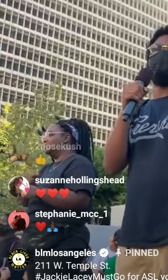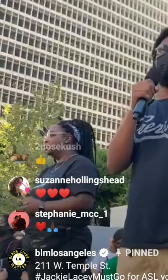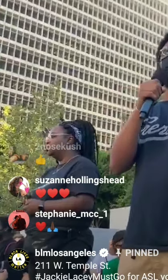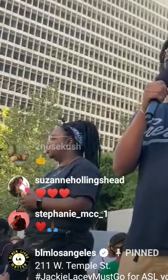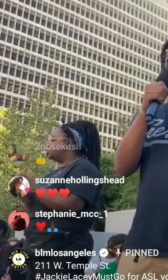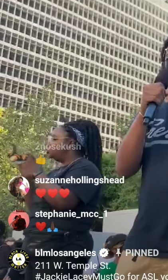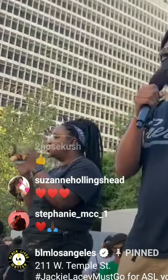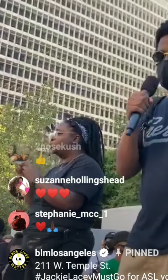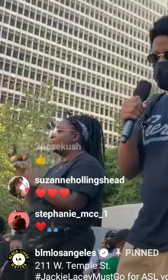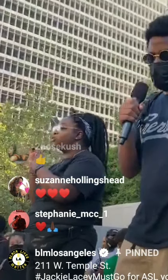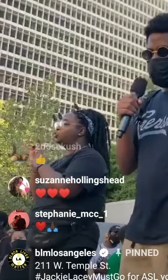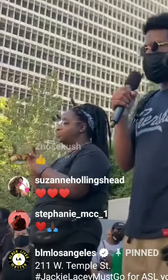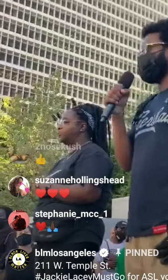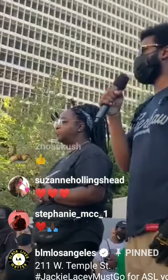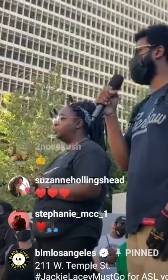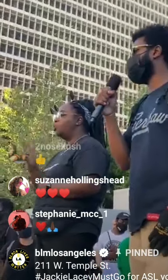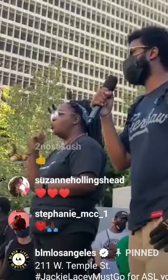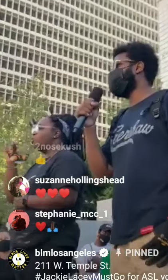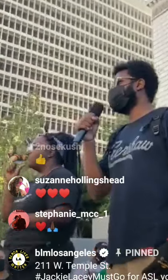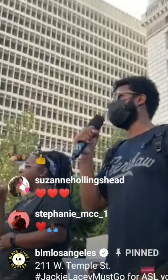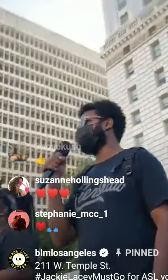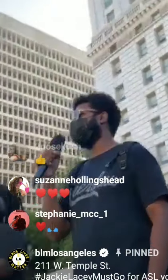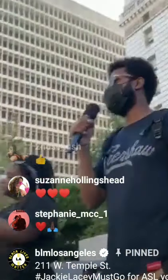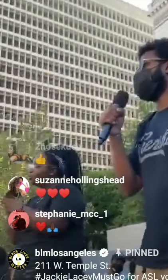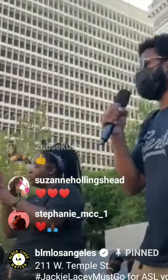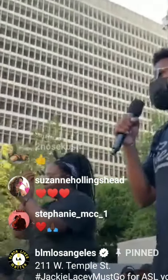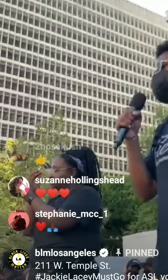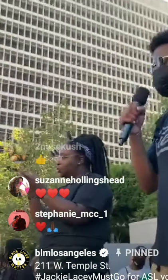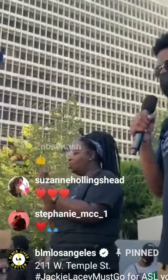time when black people were raising up.